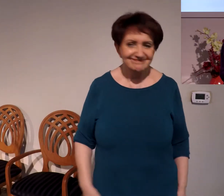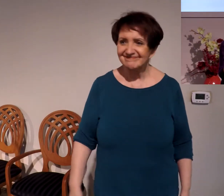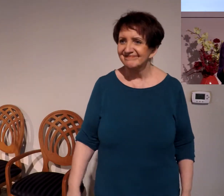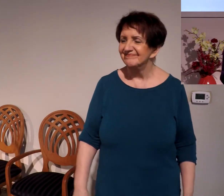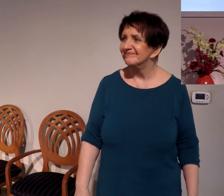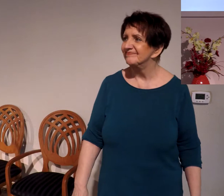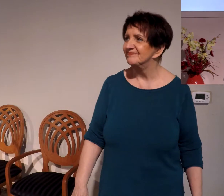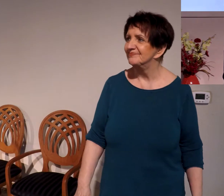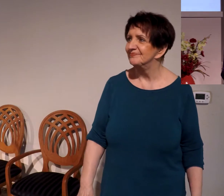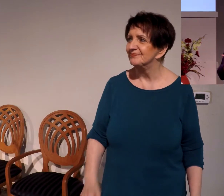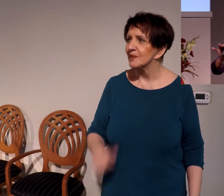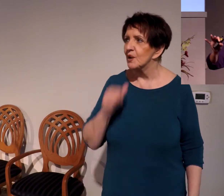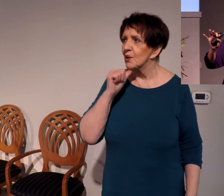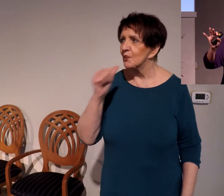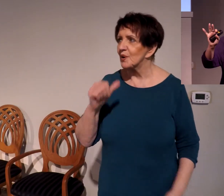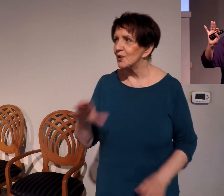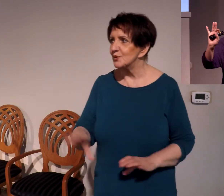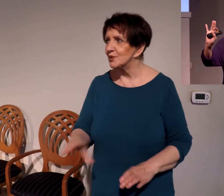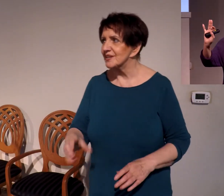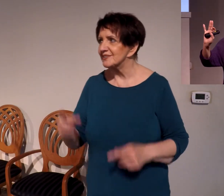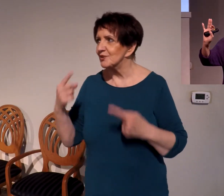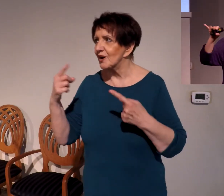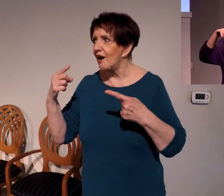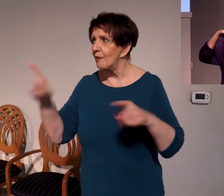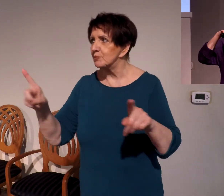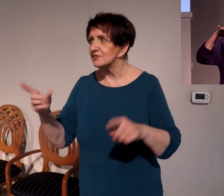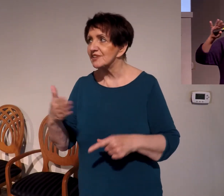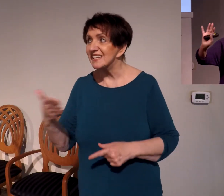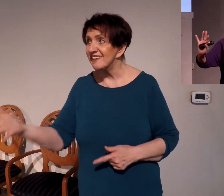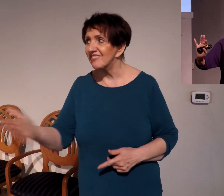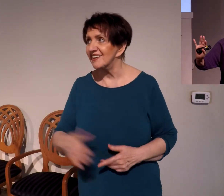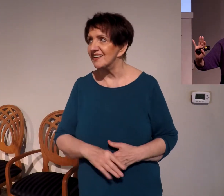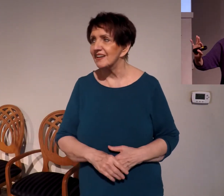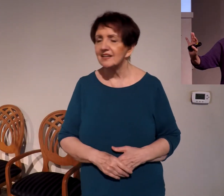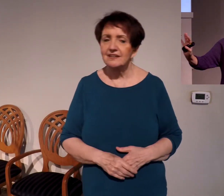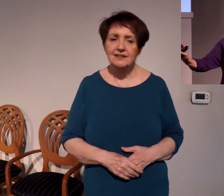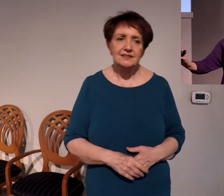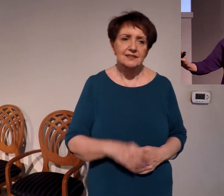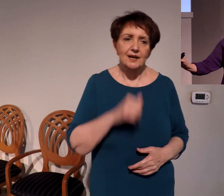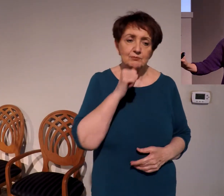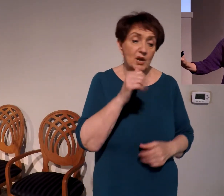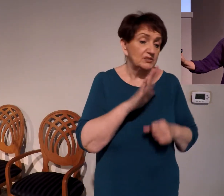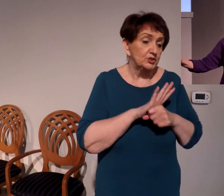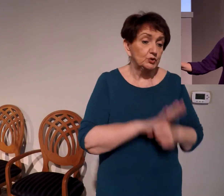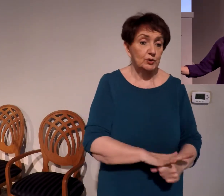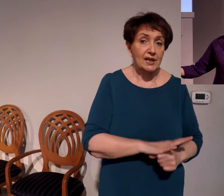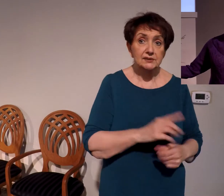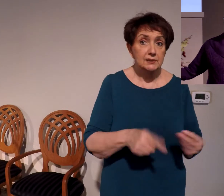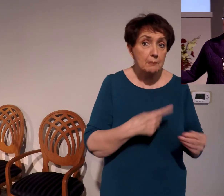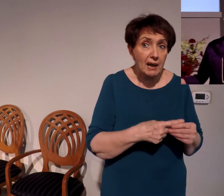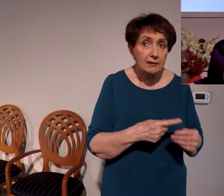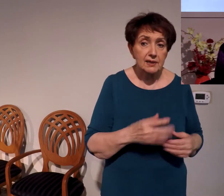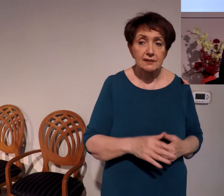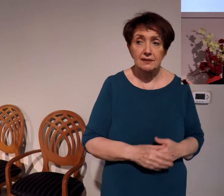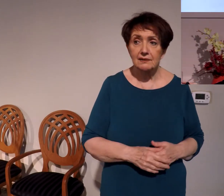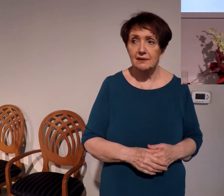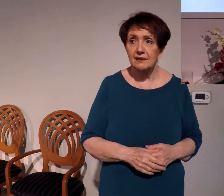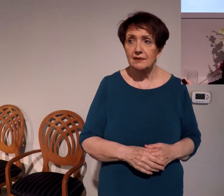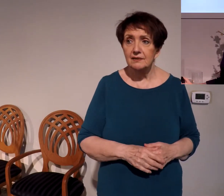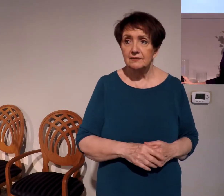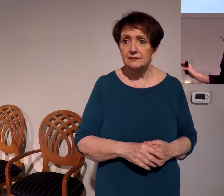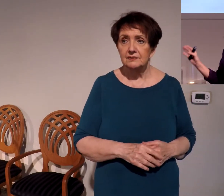Right? Because we're not doing it to accomplish anything. I'm not becoming anxious or stressed out about the quality of my